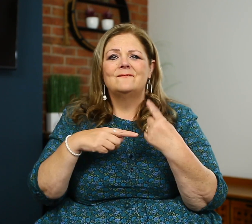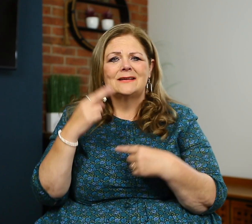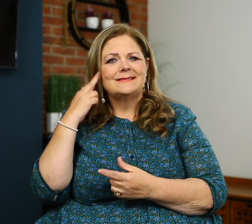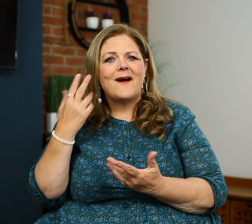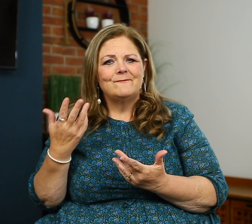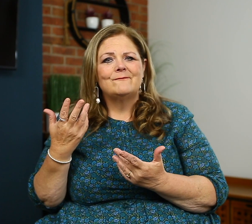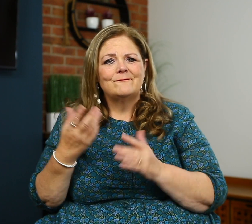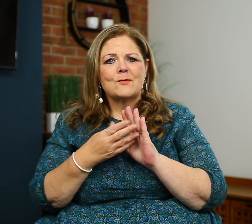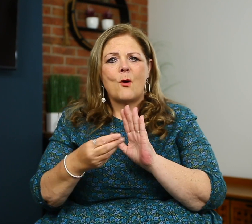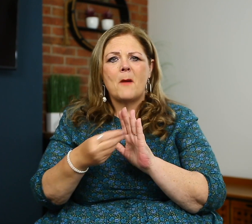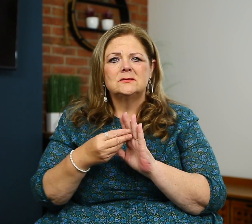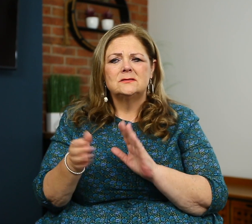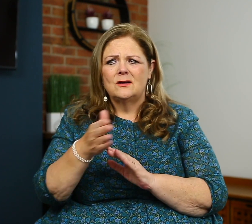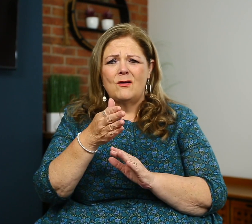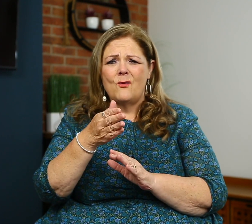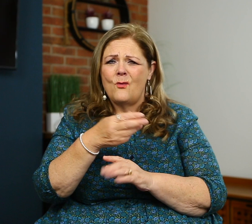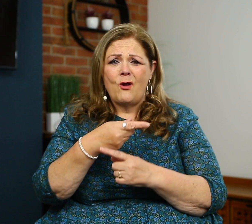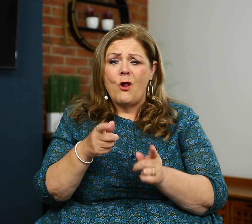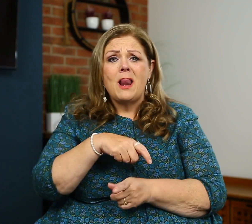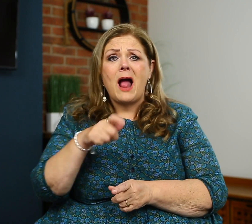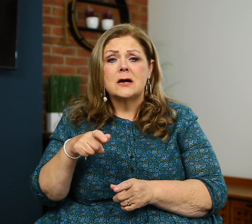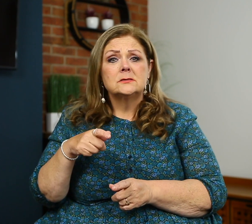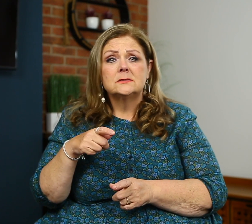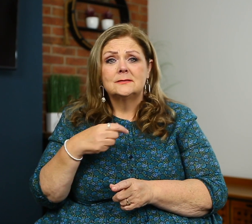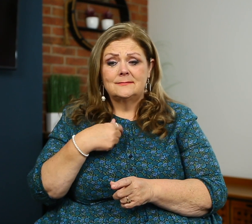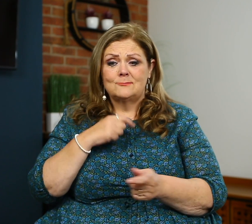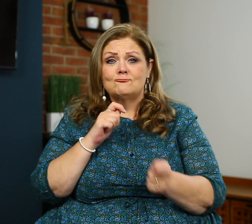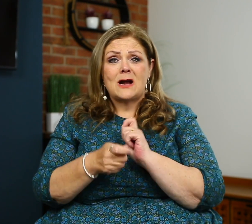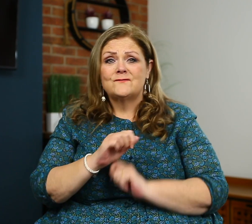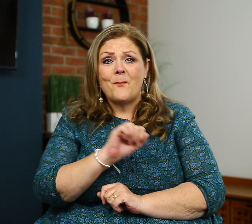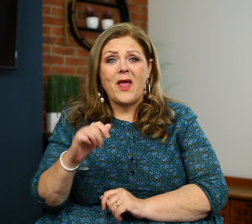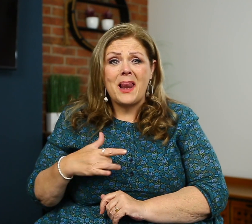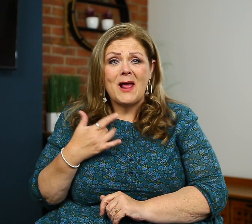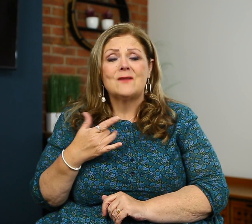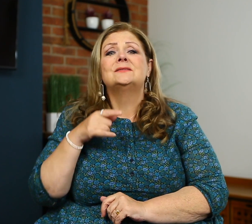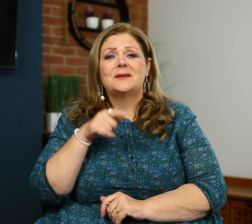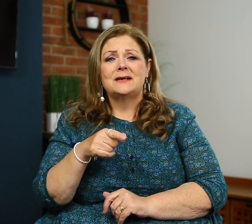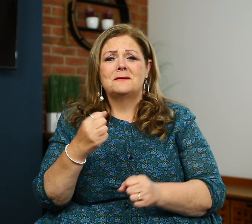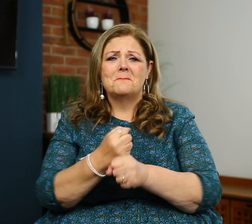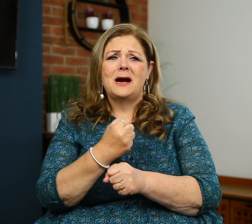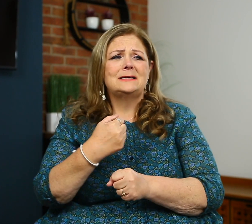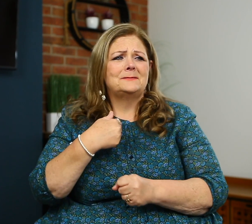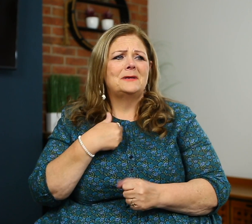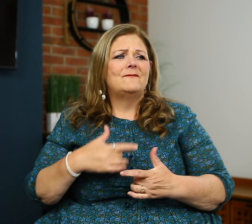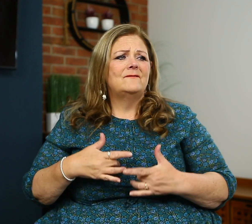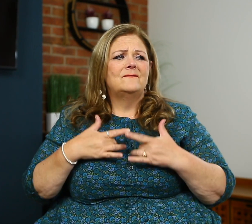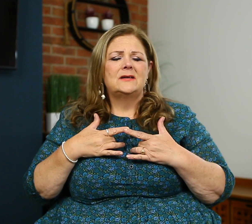deaf staff that are wonderful role models, and the clients come here and it's changed their lives. And for me, that